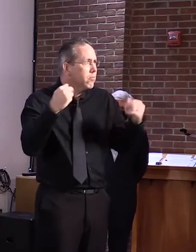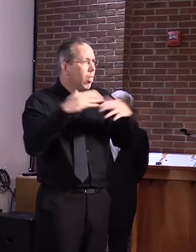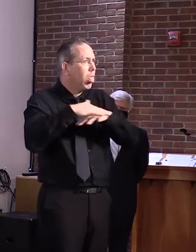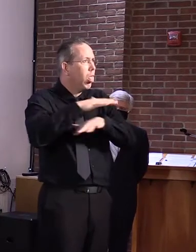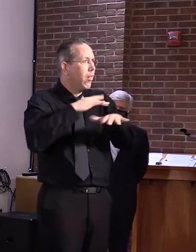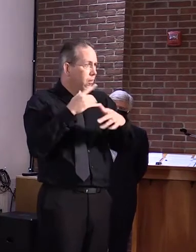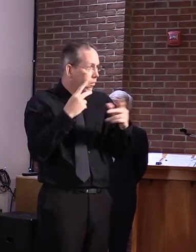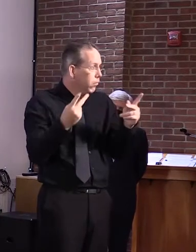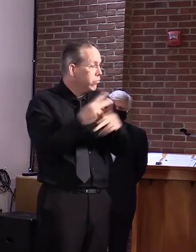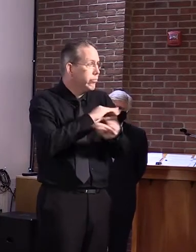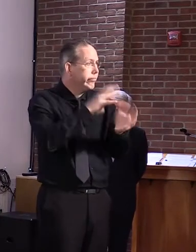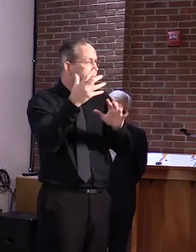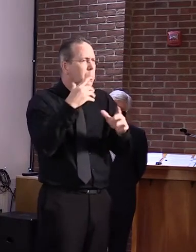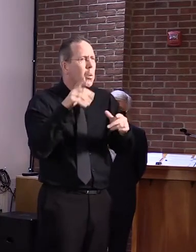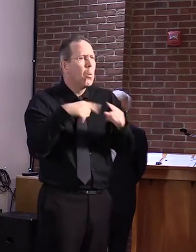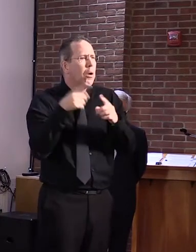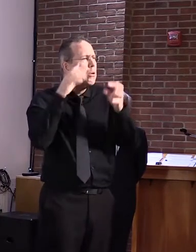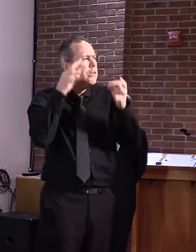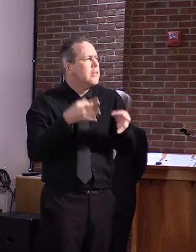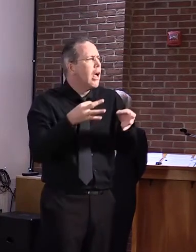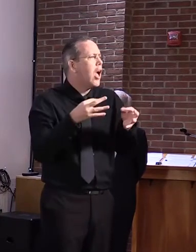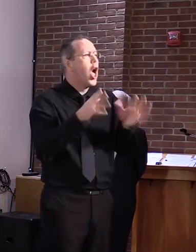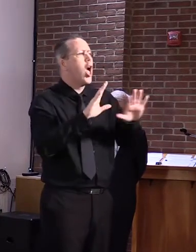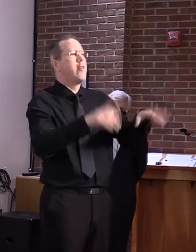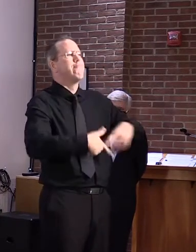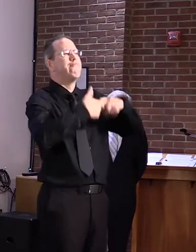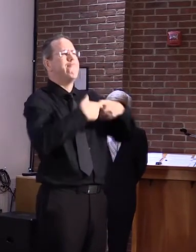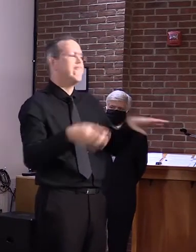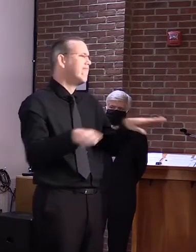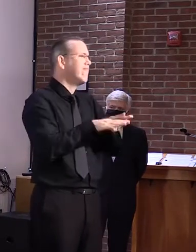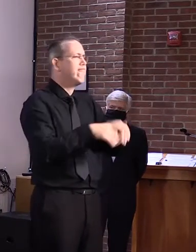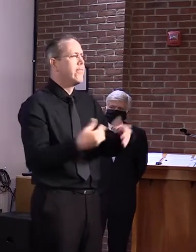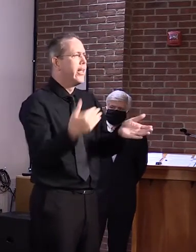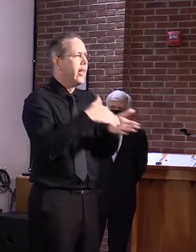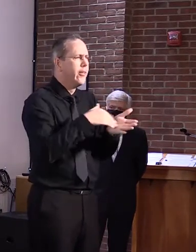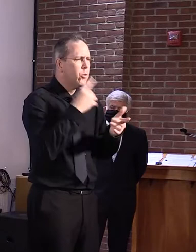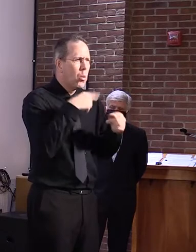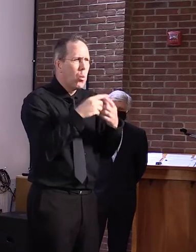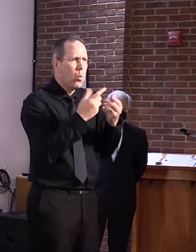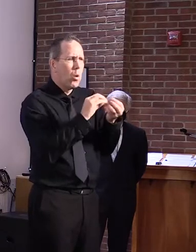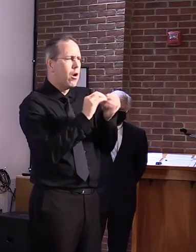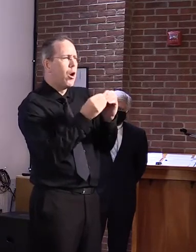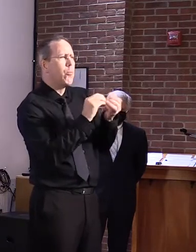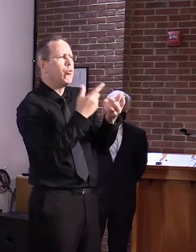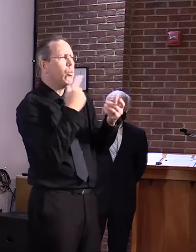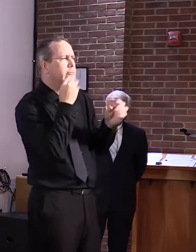and California, what would it take for you just to do what you don't want to do? Yeah, well, again,